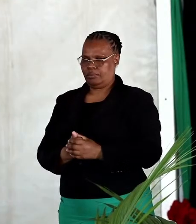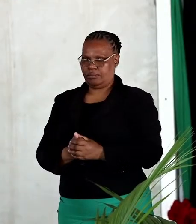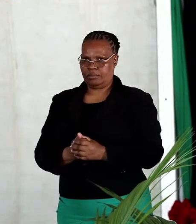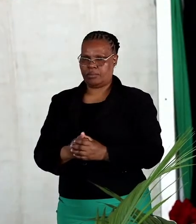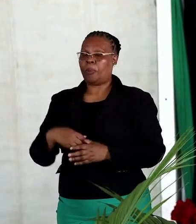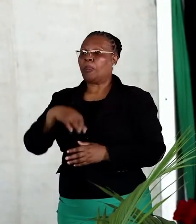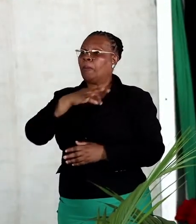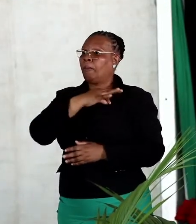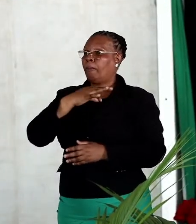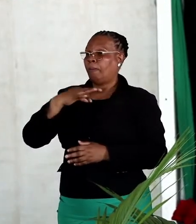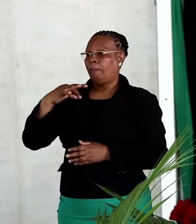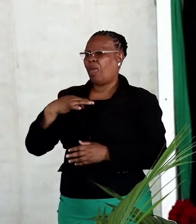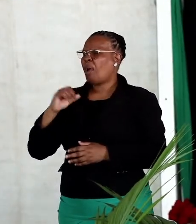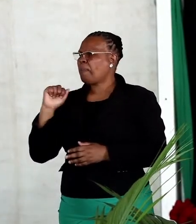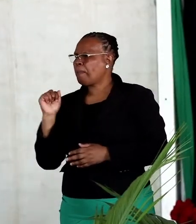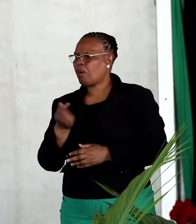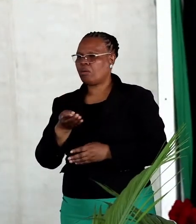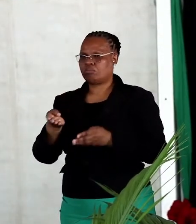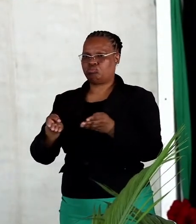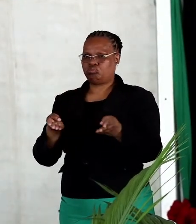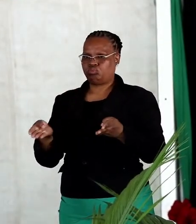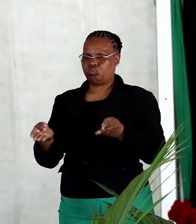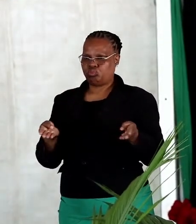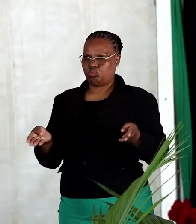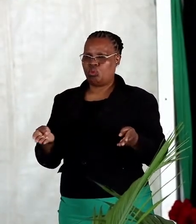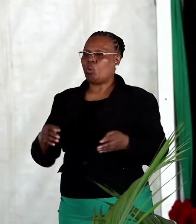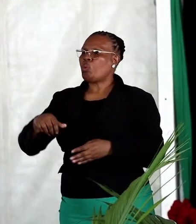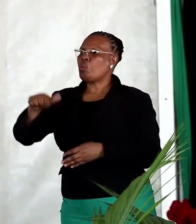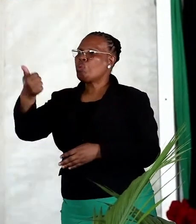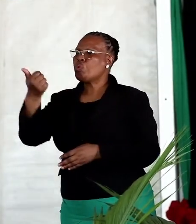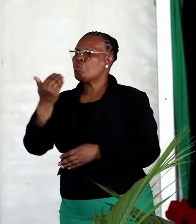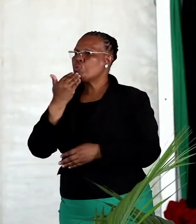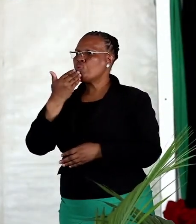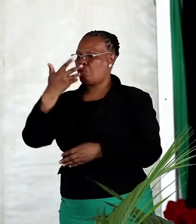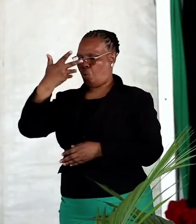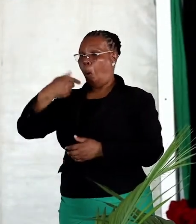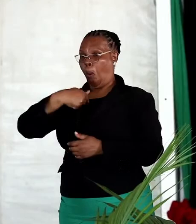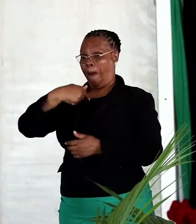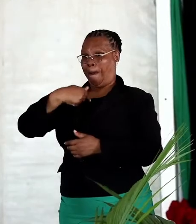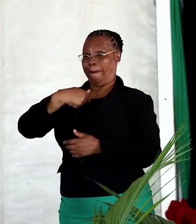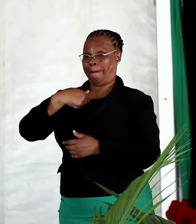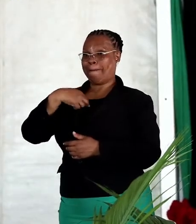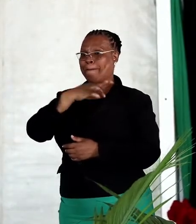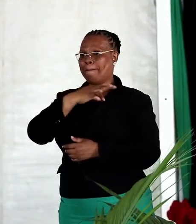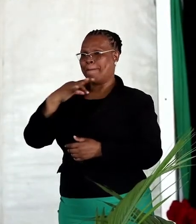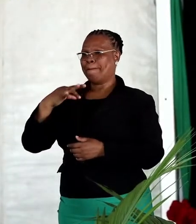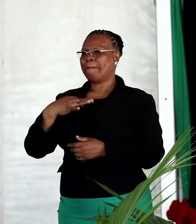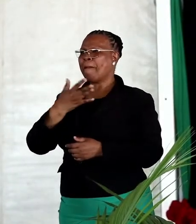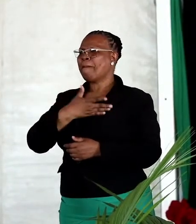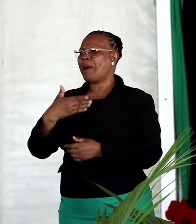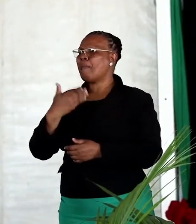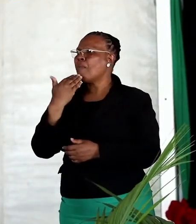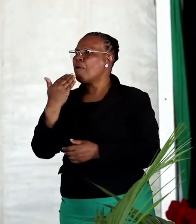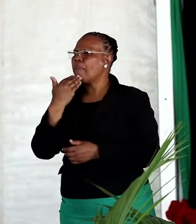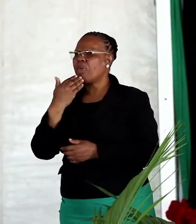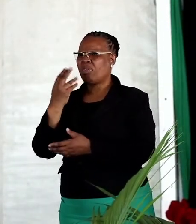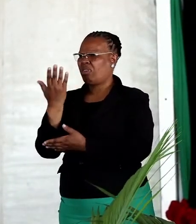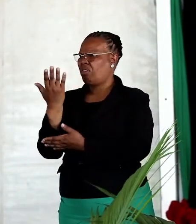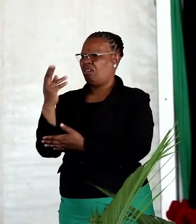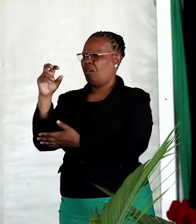Usodolophu bonke abakhoyo ingakumbi lo wam umama usango